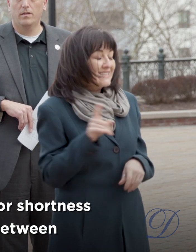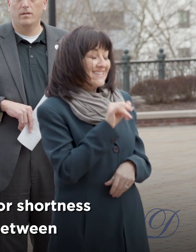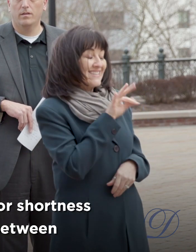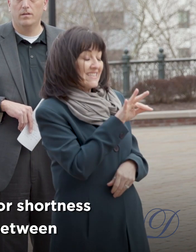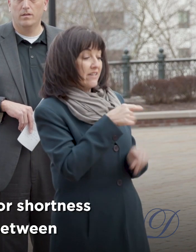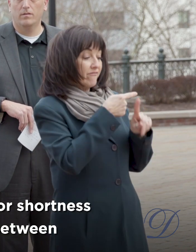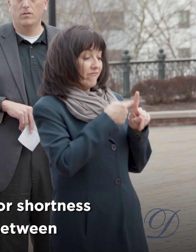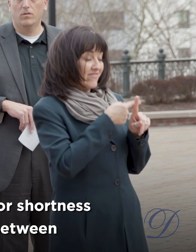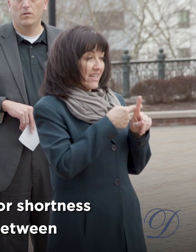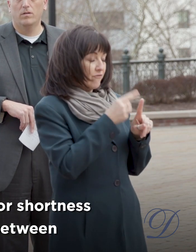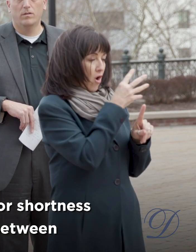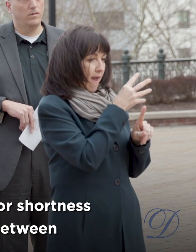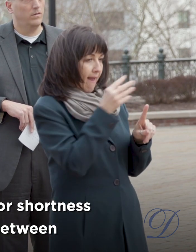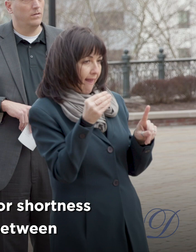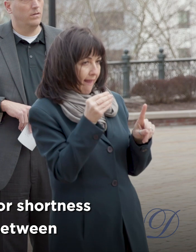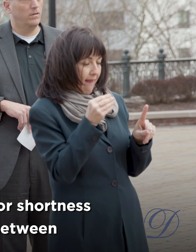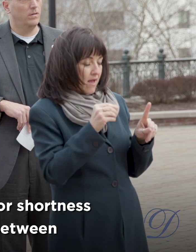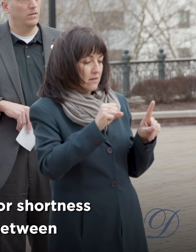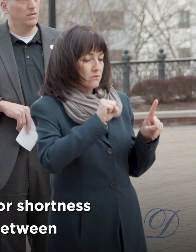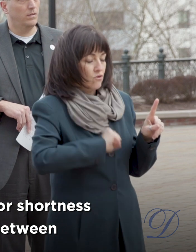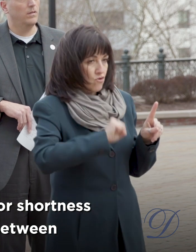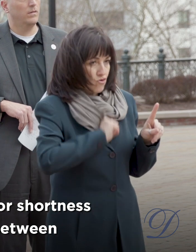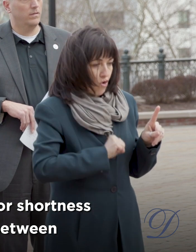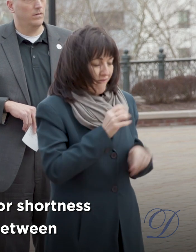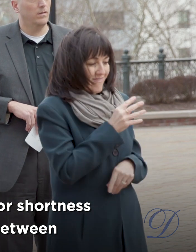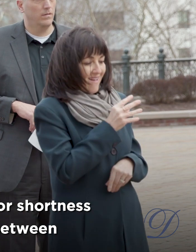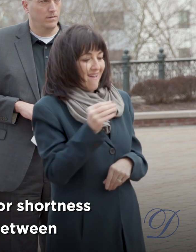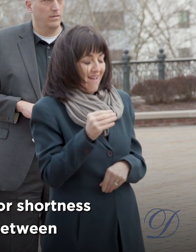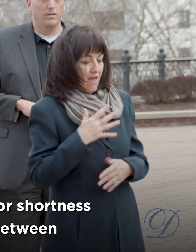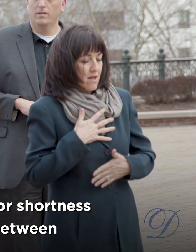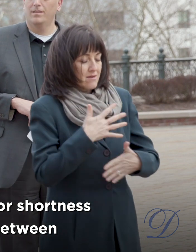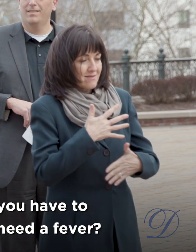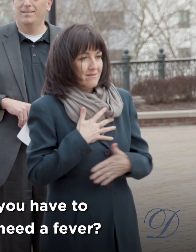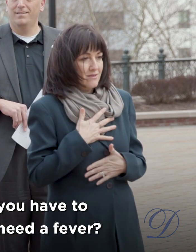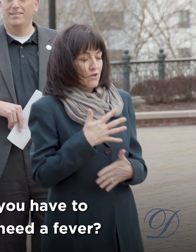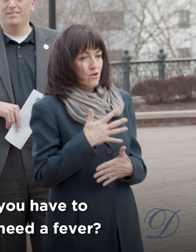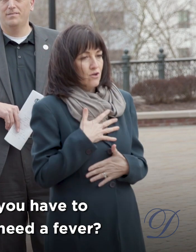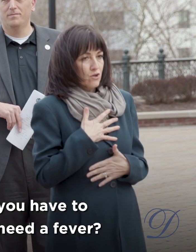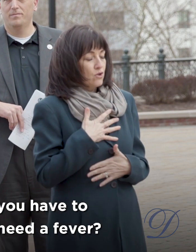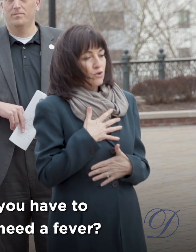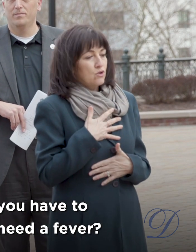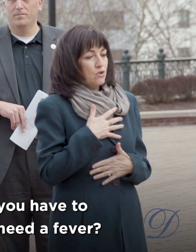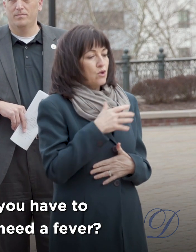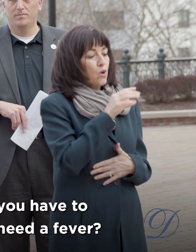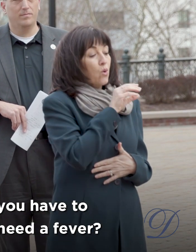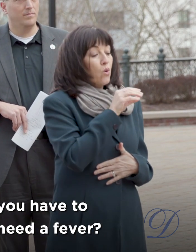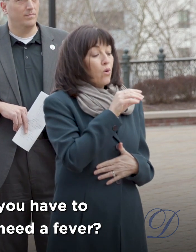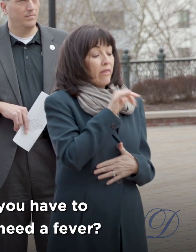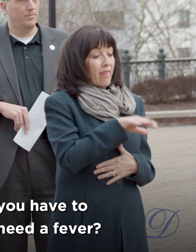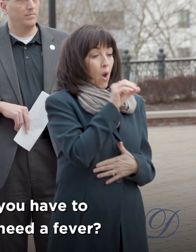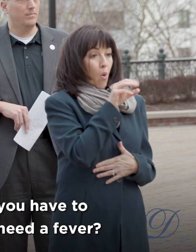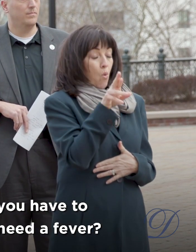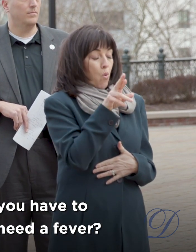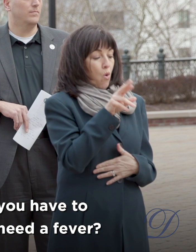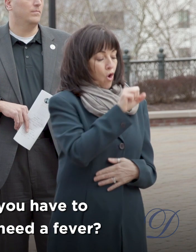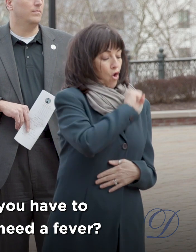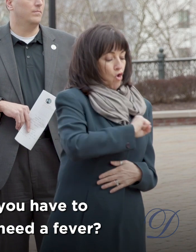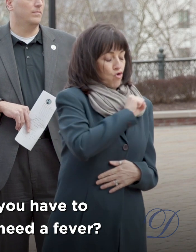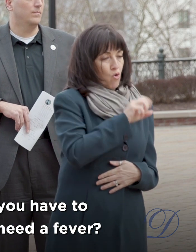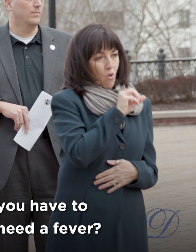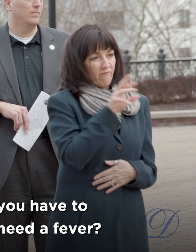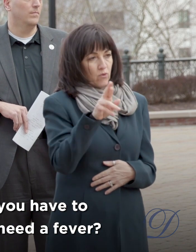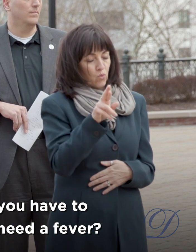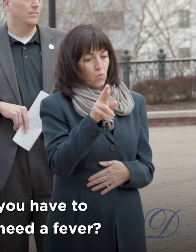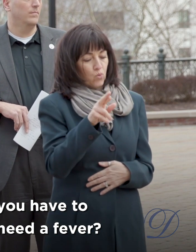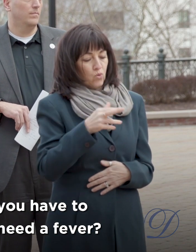and cough or shortness of breath. So the "or" goes between cough or shortness of breath. You have to have one of those two, but you